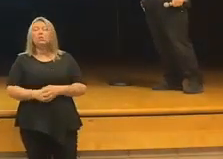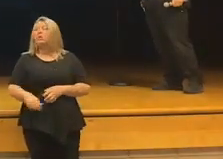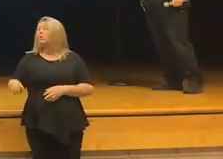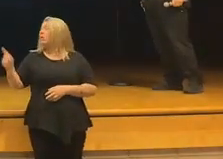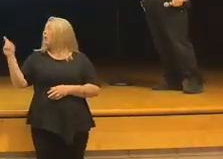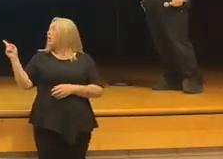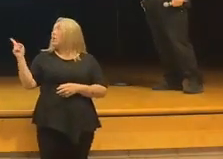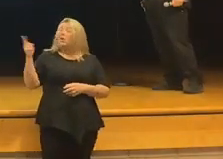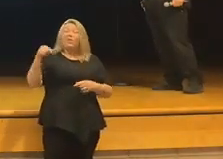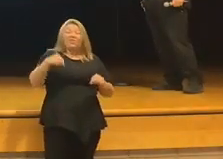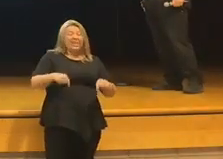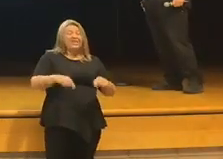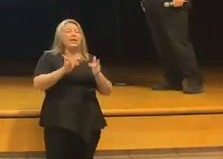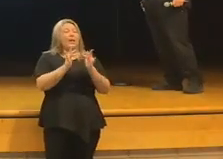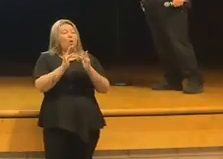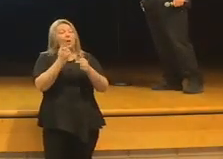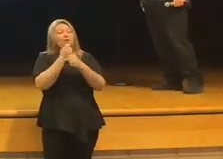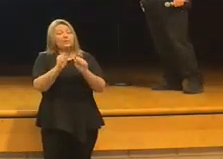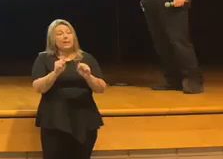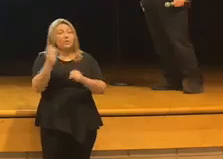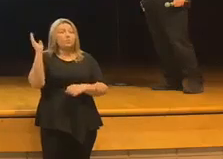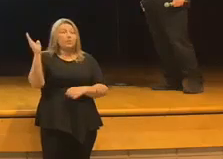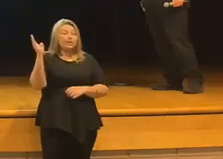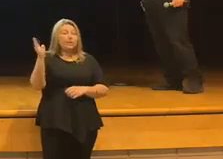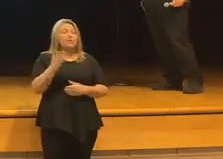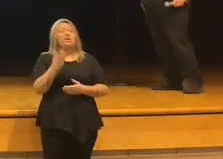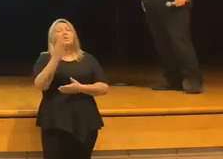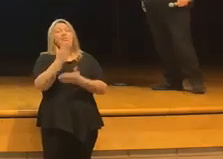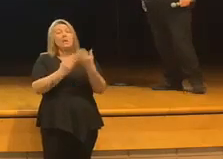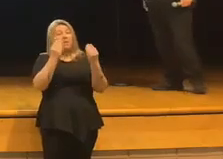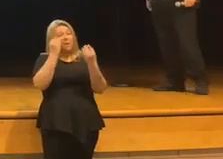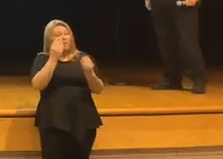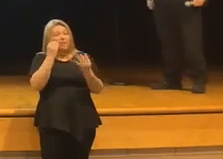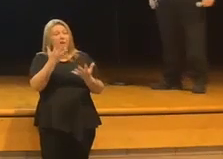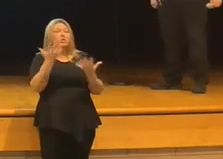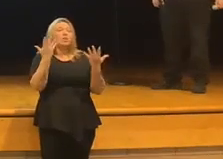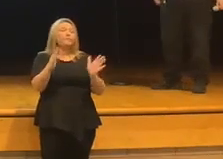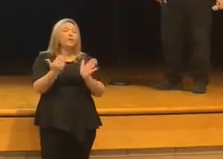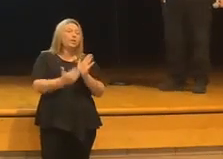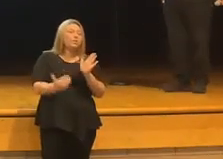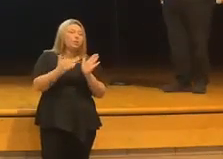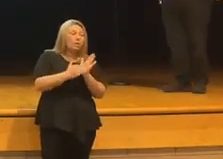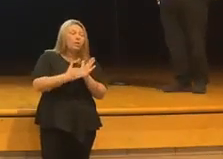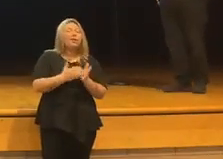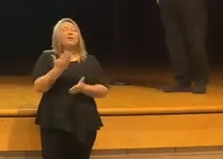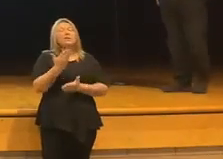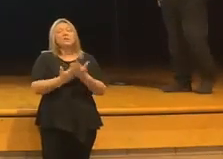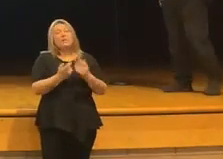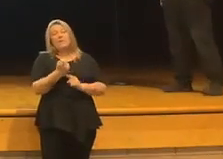safety presentation. Some of this information may cross a little bit, but it may be just a little bit different.